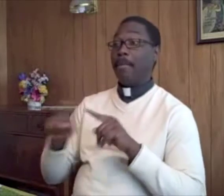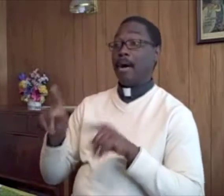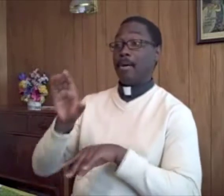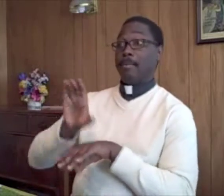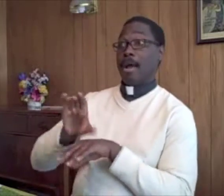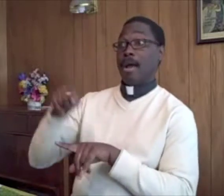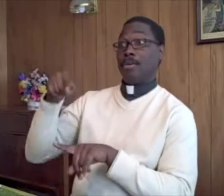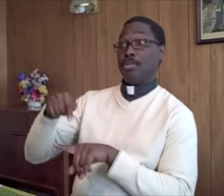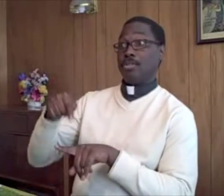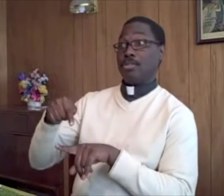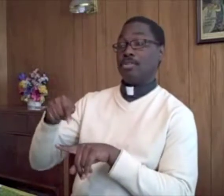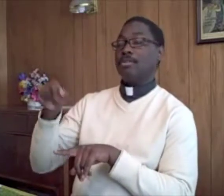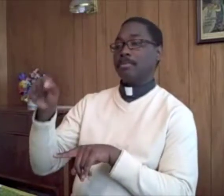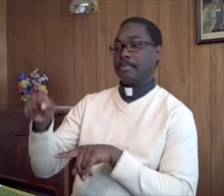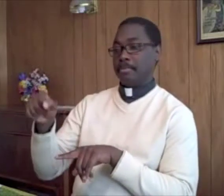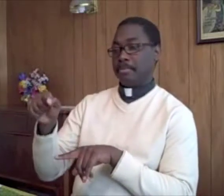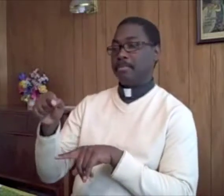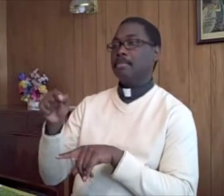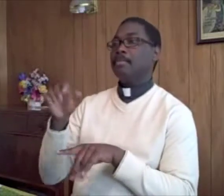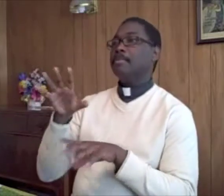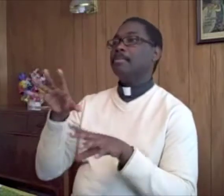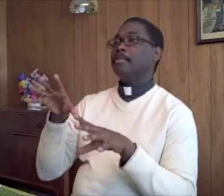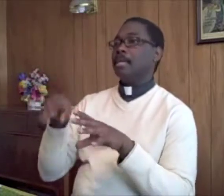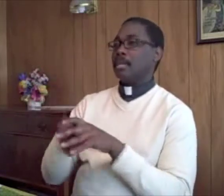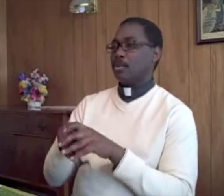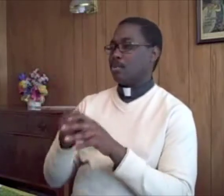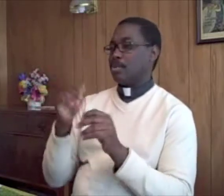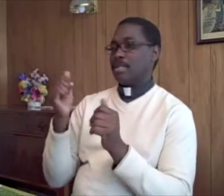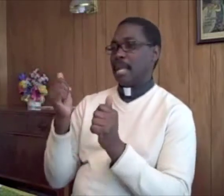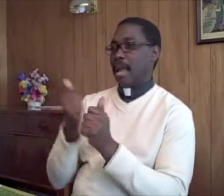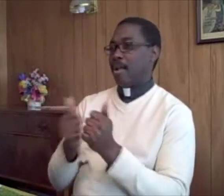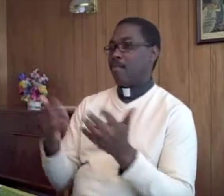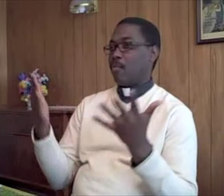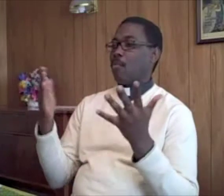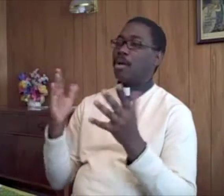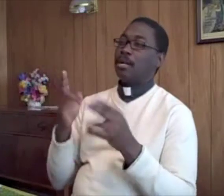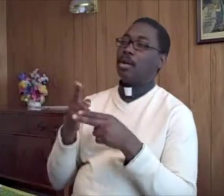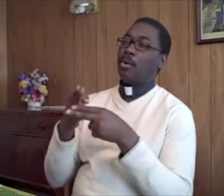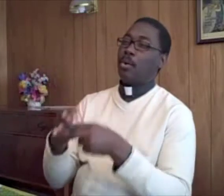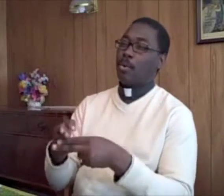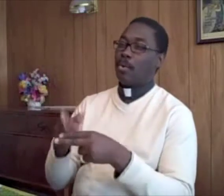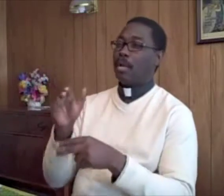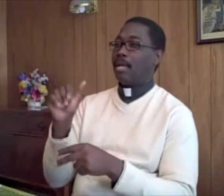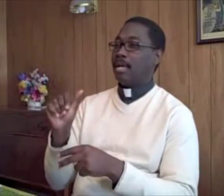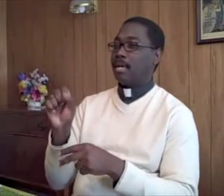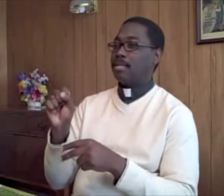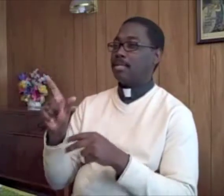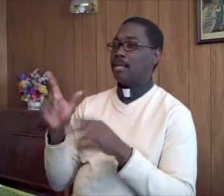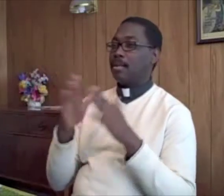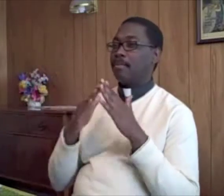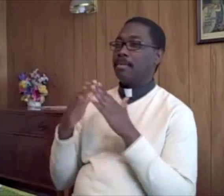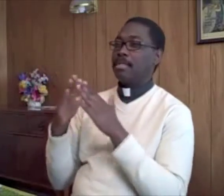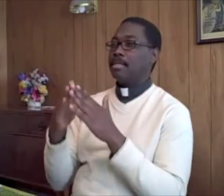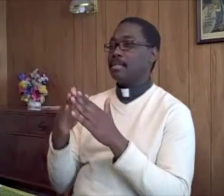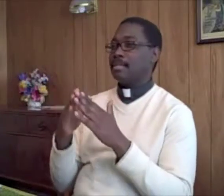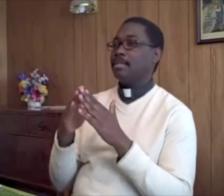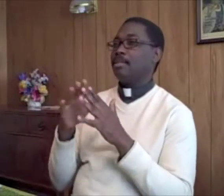this church. Our church does include everyone. We call it rather an ASL community because we are